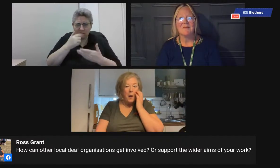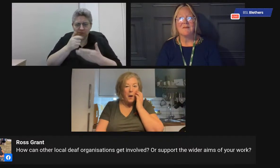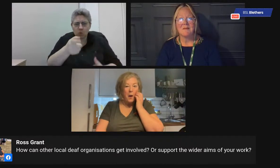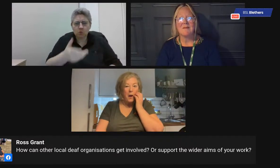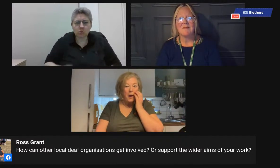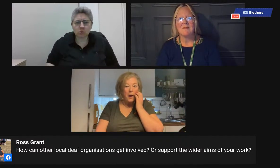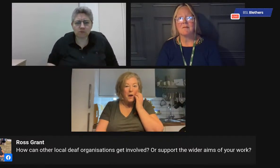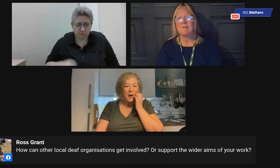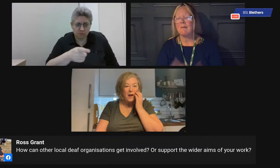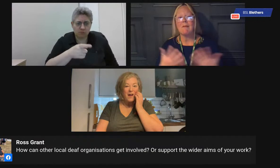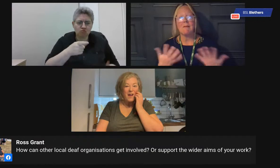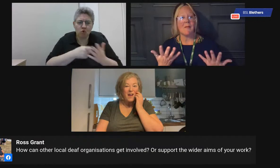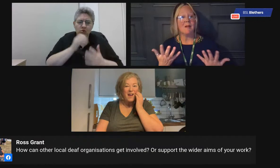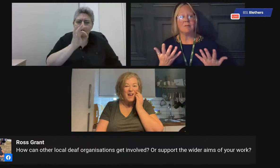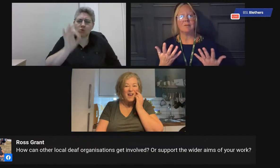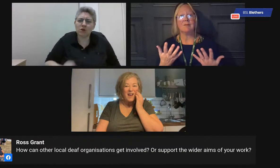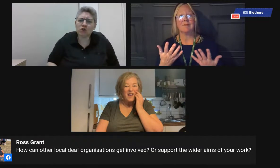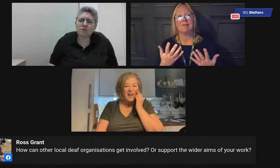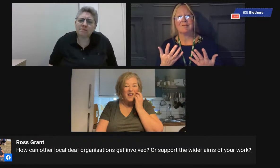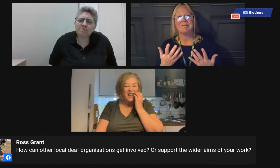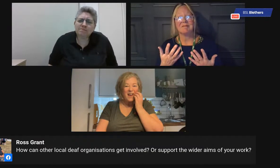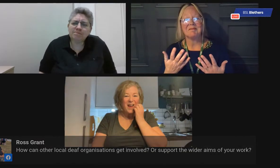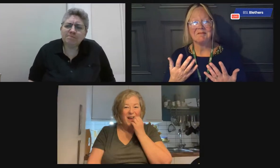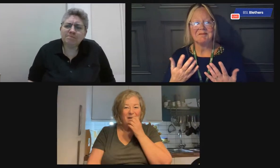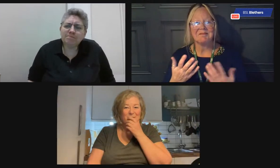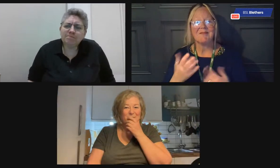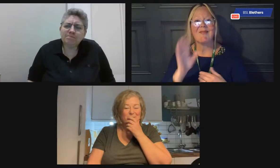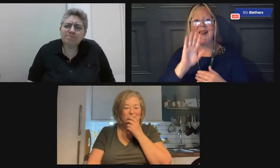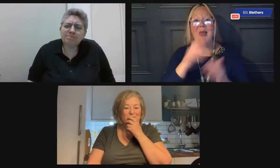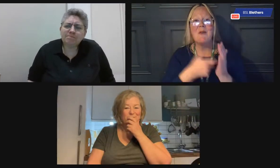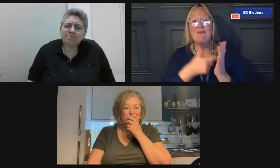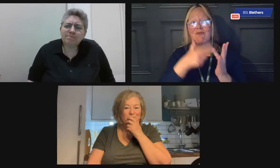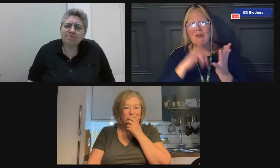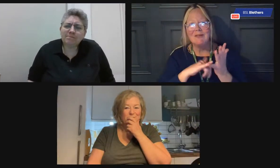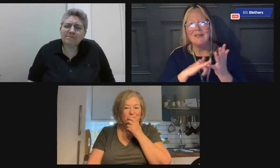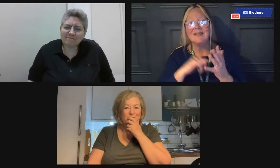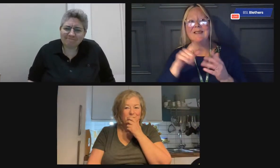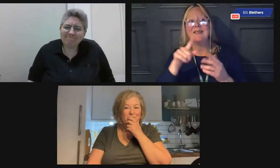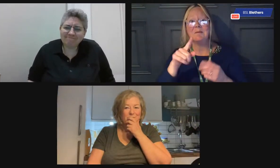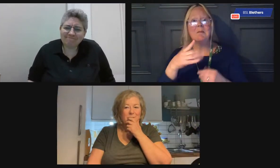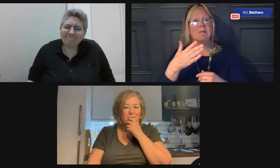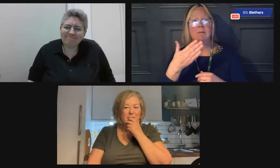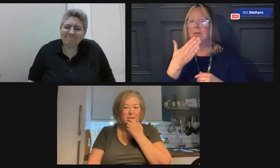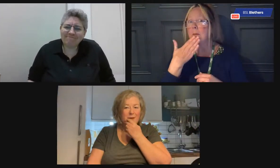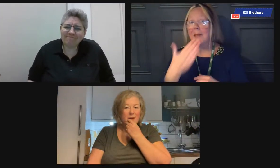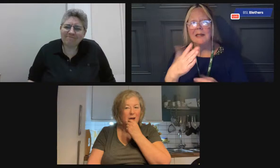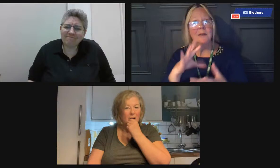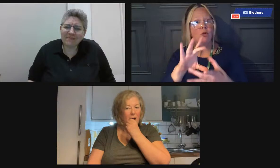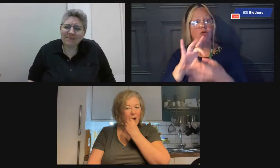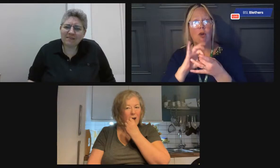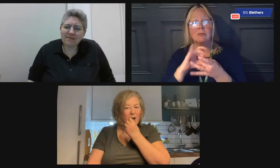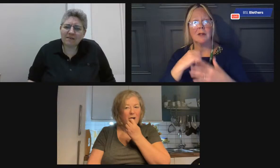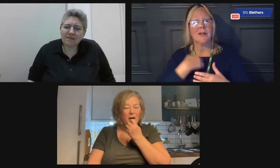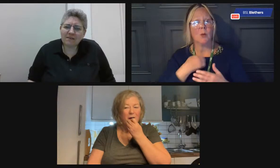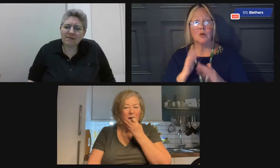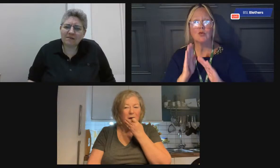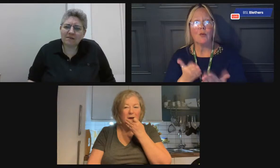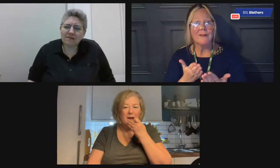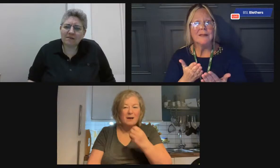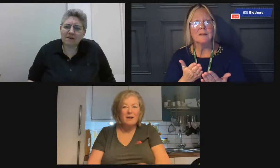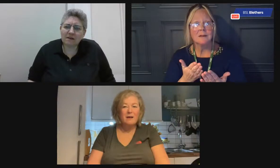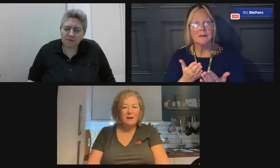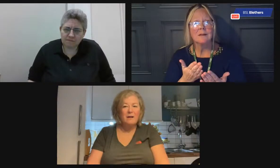can local deaf organisations get involved? How can we help support? Hello, Ross.